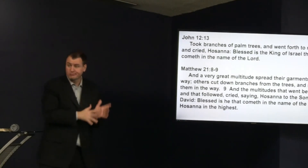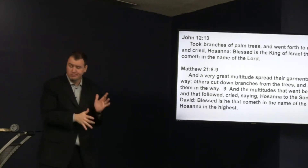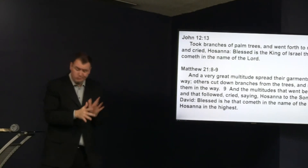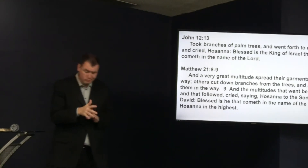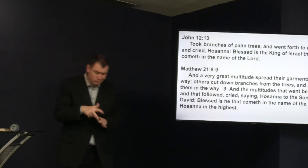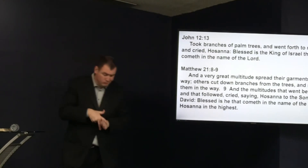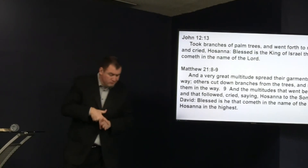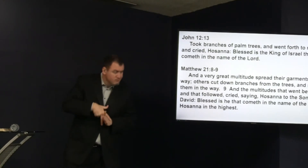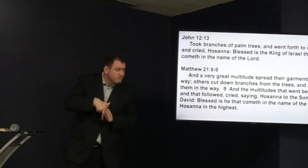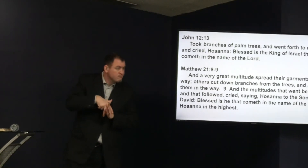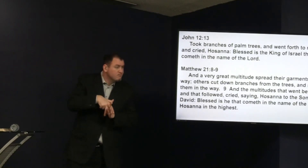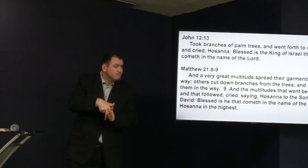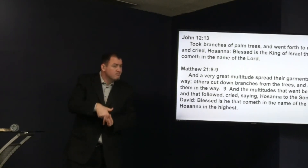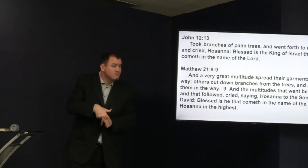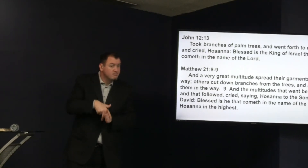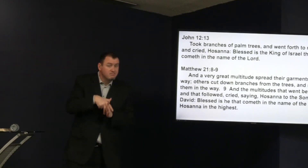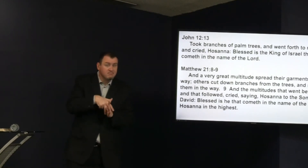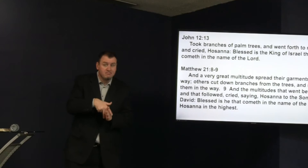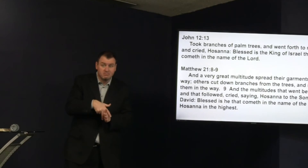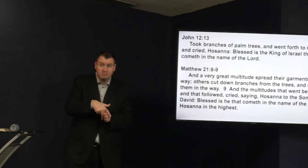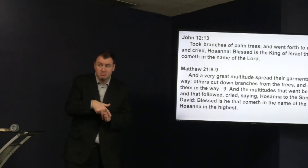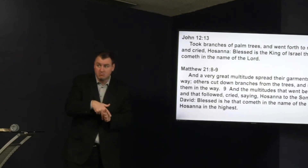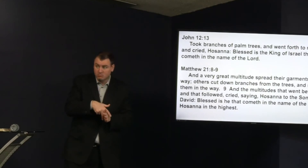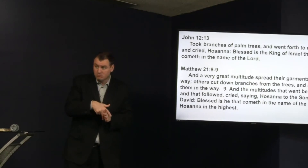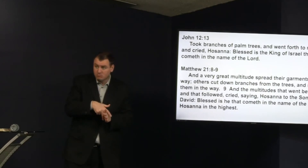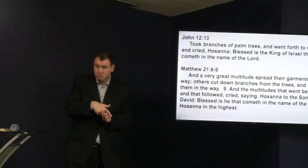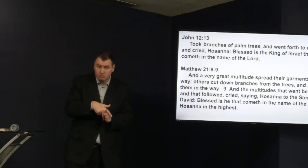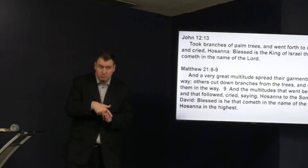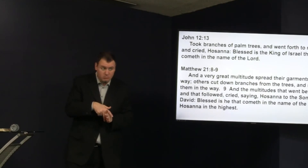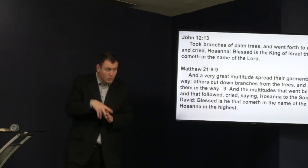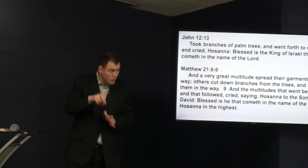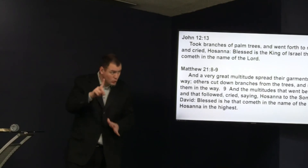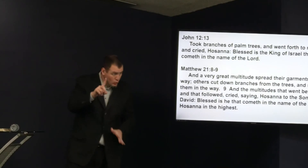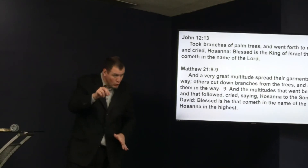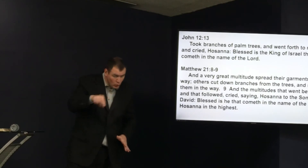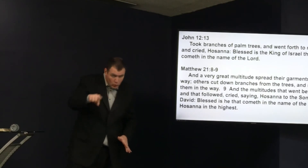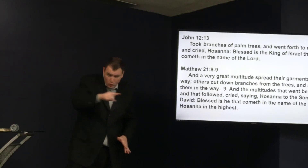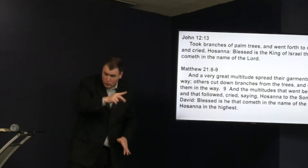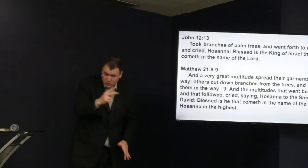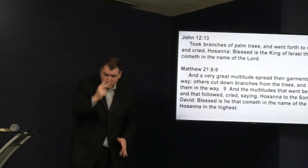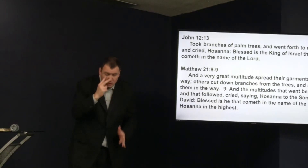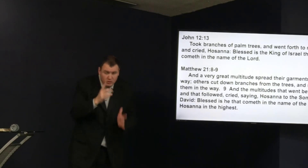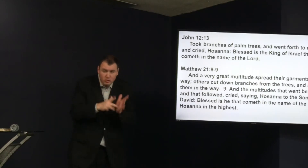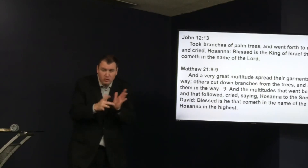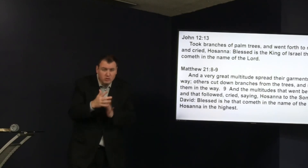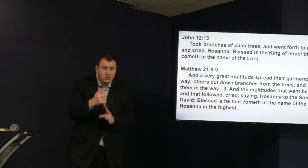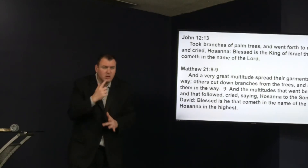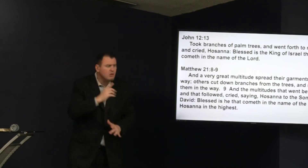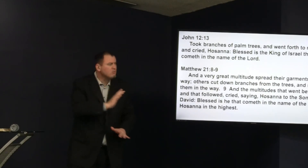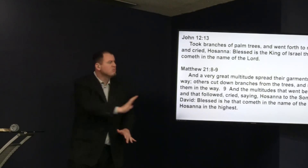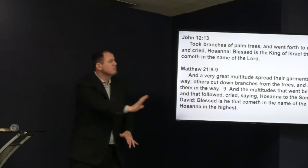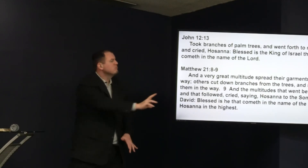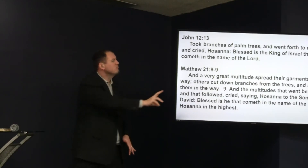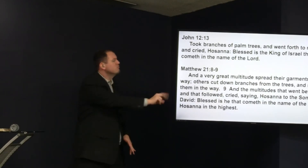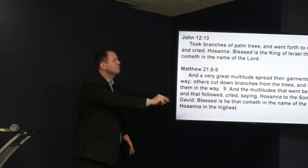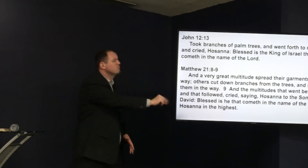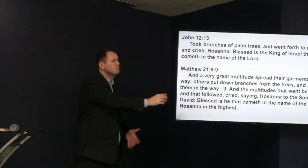yelling, Hosanna! And Jesus came riding on a donkey. Do you see